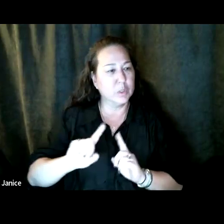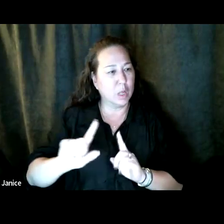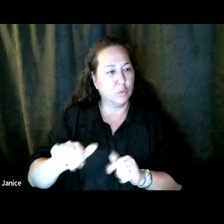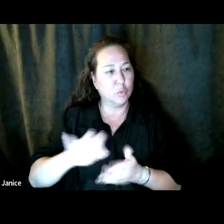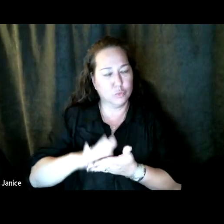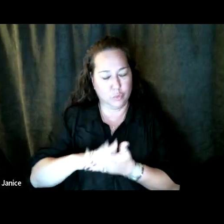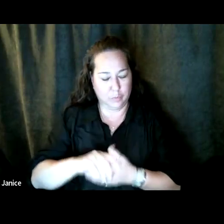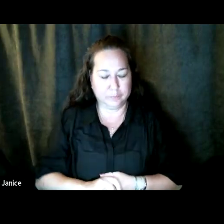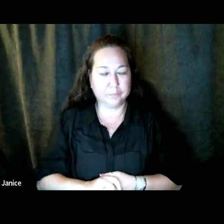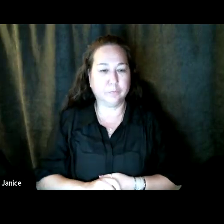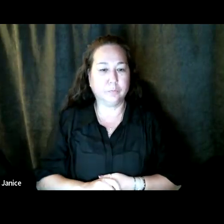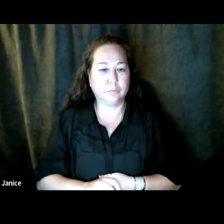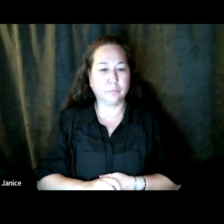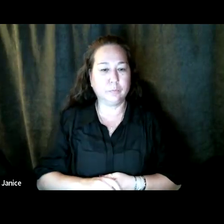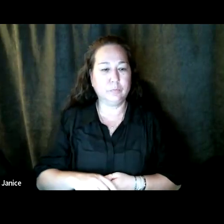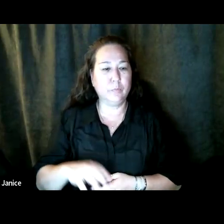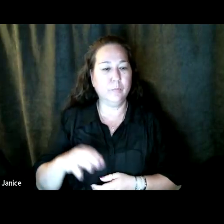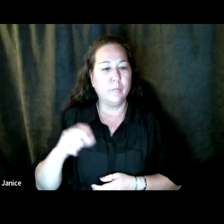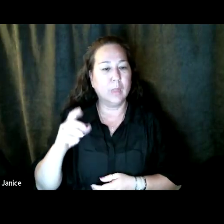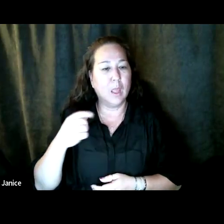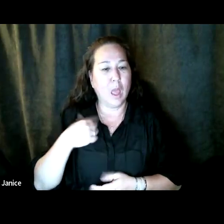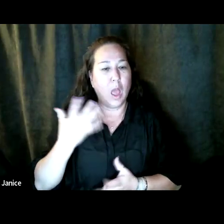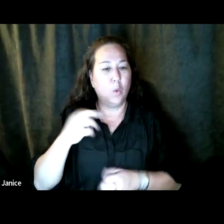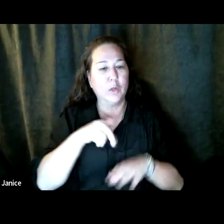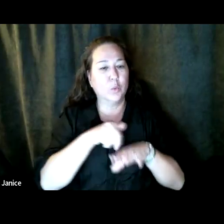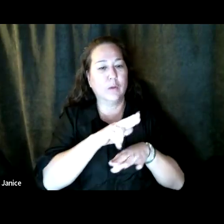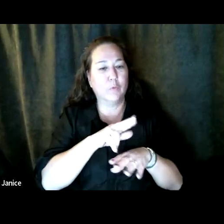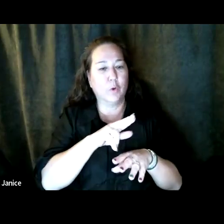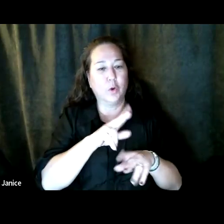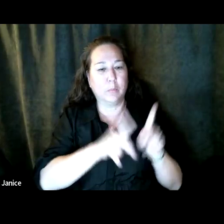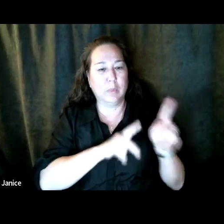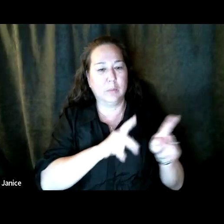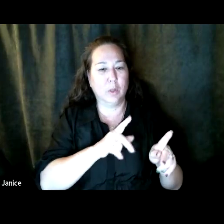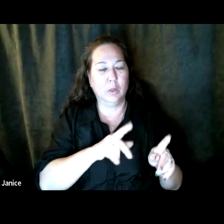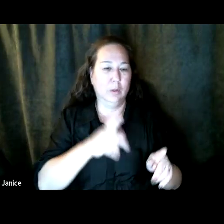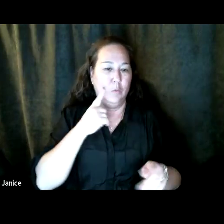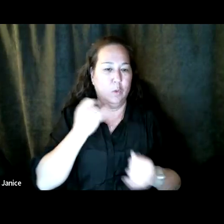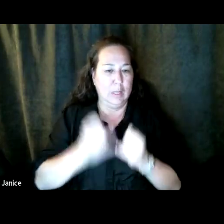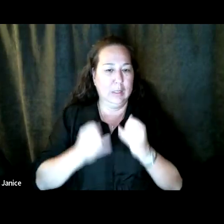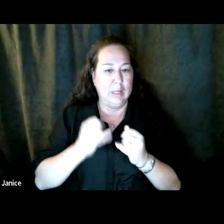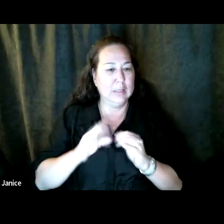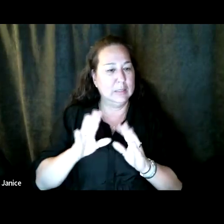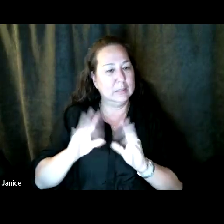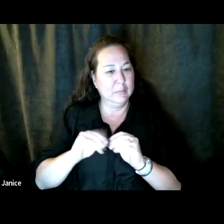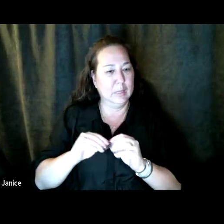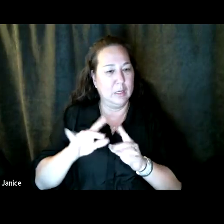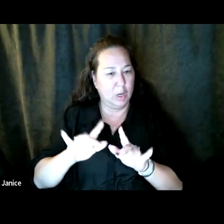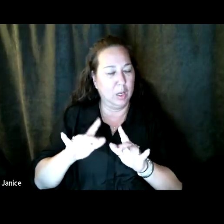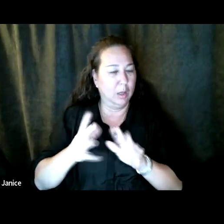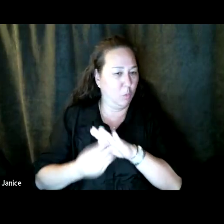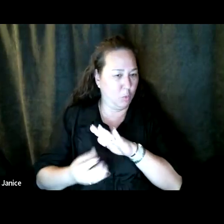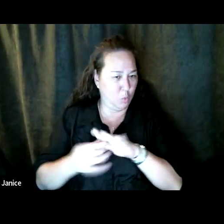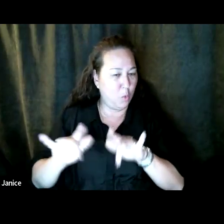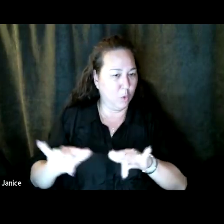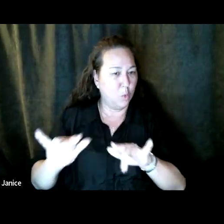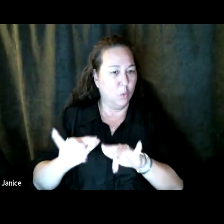last meeting recording at the 1 hour and 34-minute mark for my concerns about the makeup of the school task force, in the sense